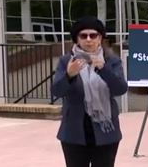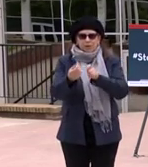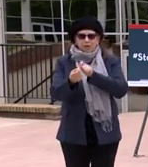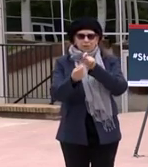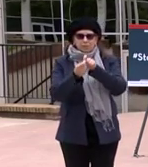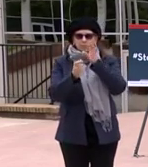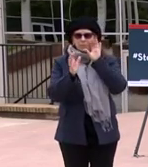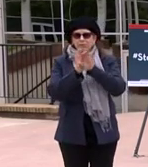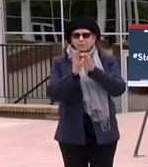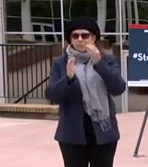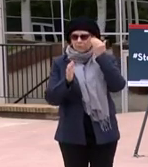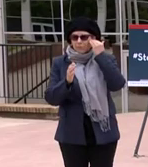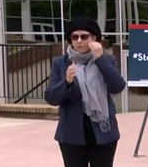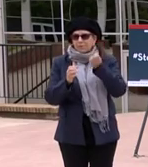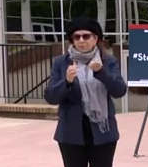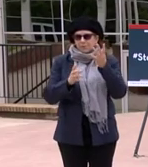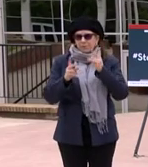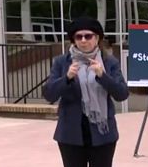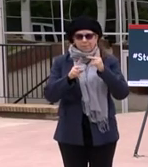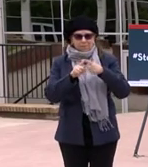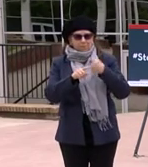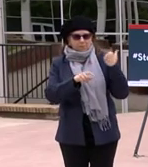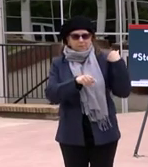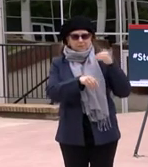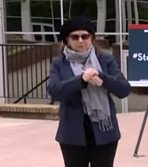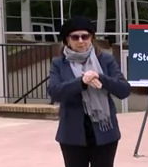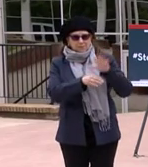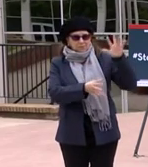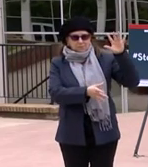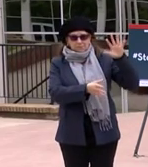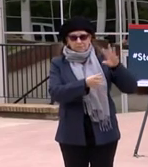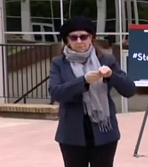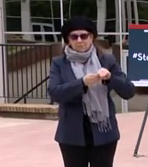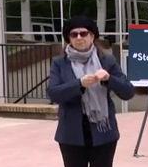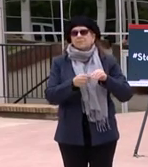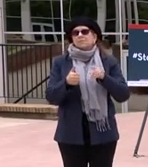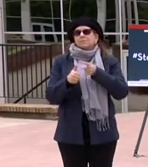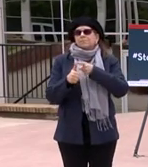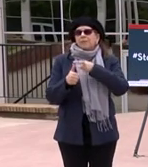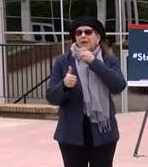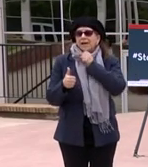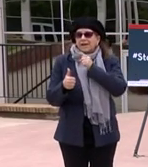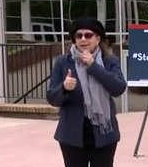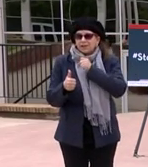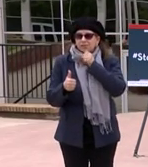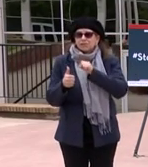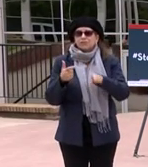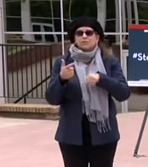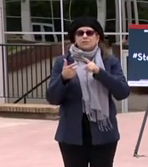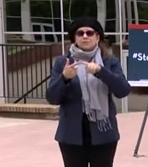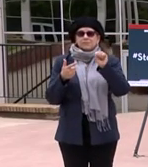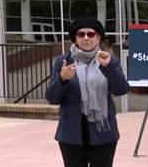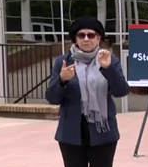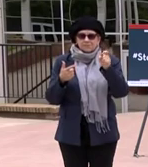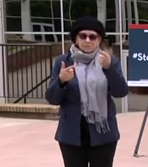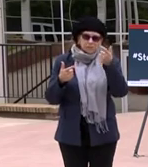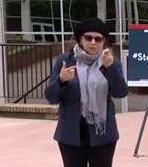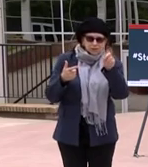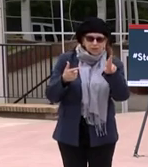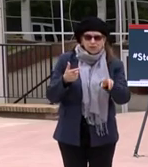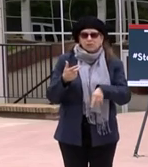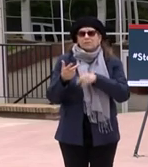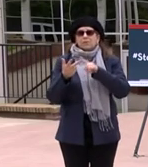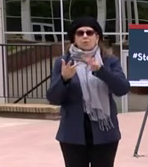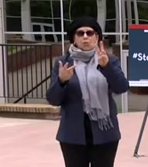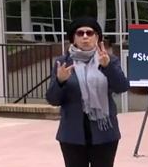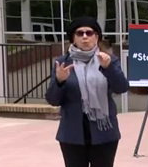in the morning will be sorted by age groups, sex, and ward. Again,